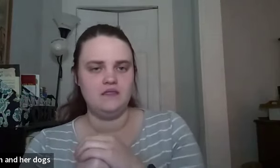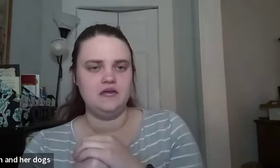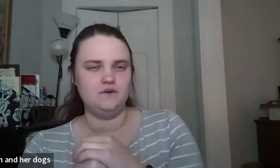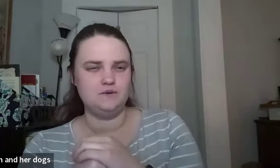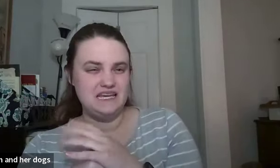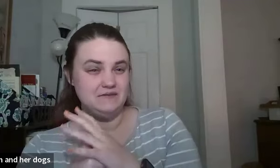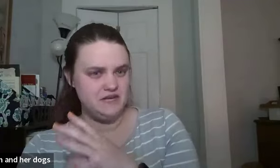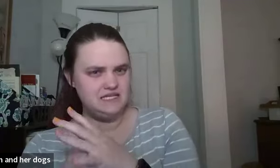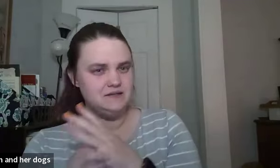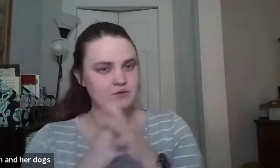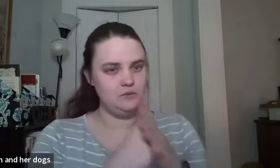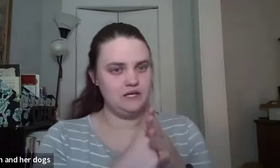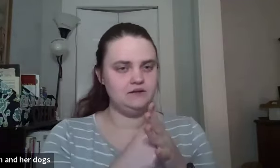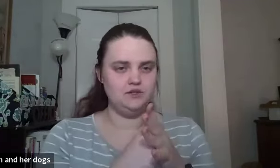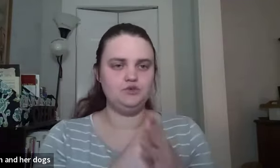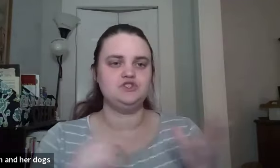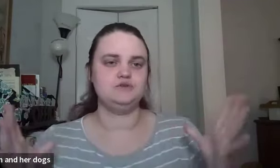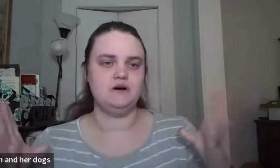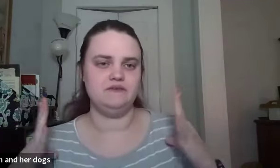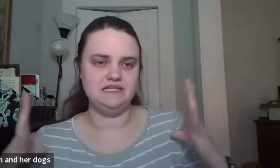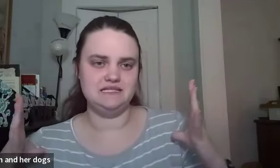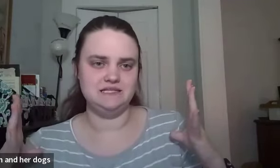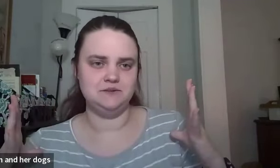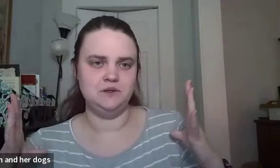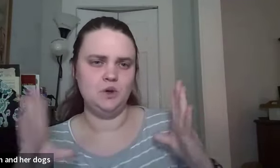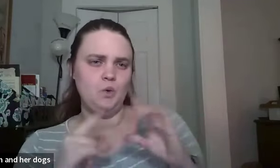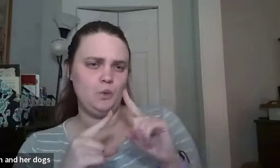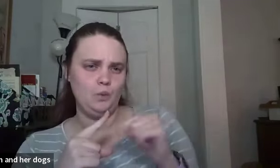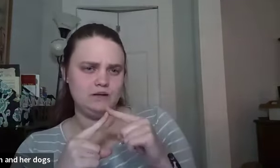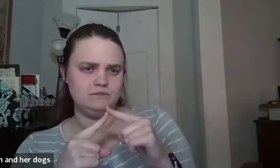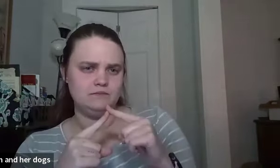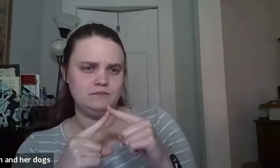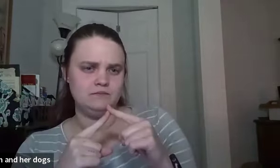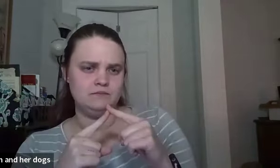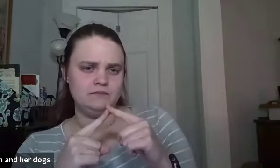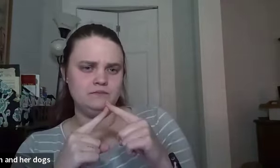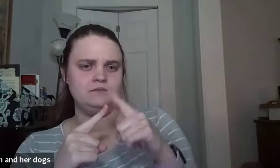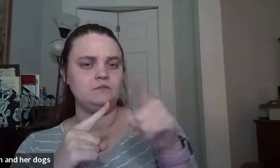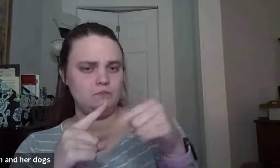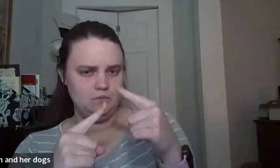And then if you were saying event, when? You could do event, when? When.